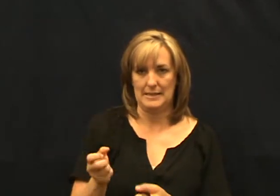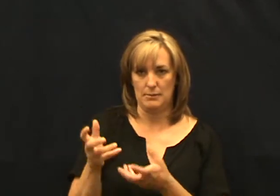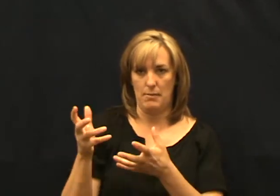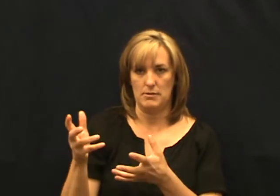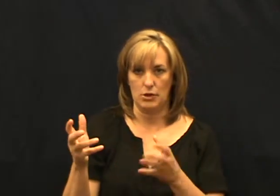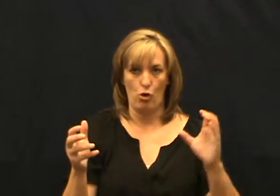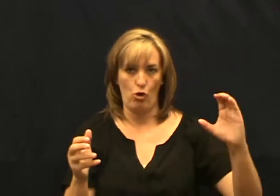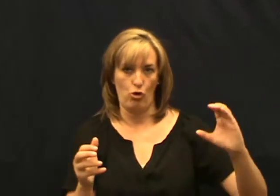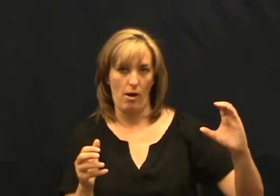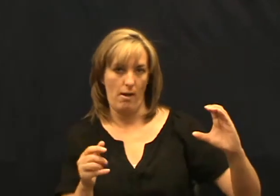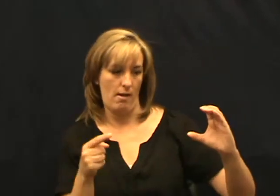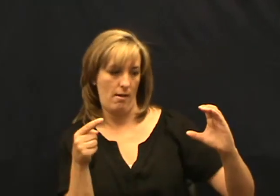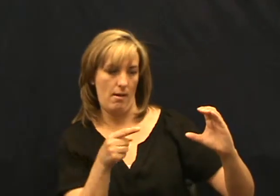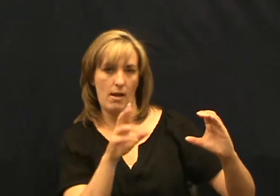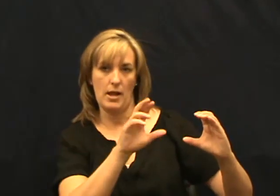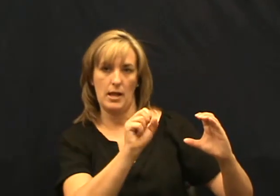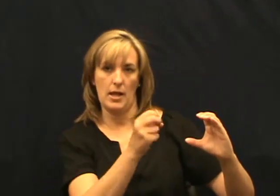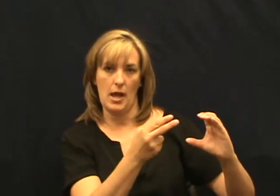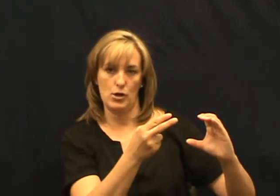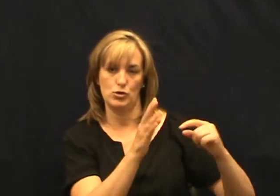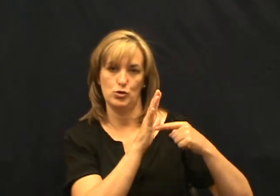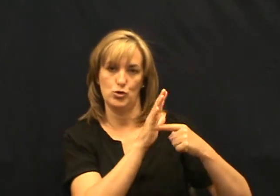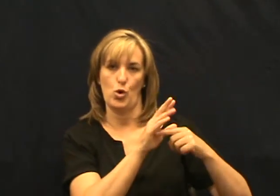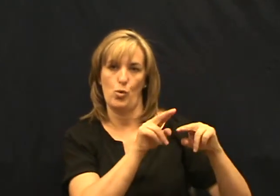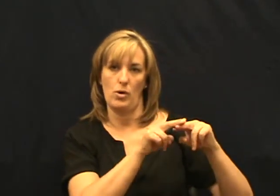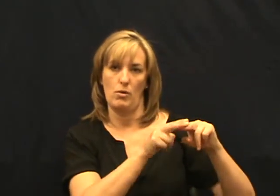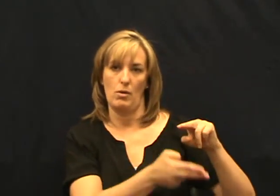cash to show the reduction in cash.